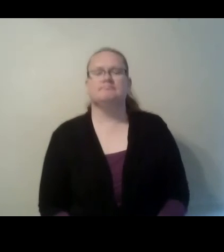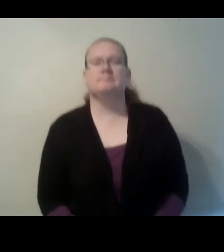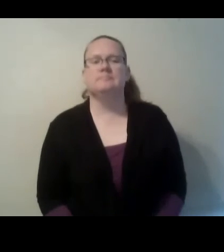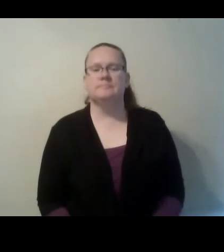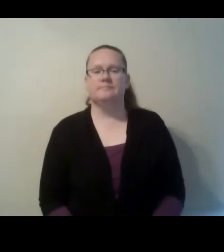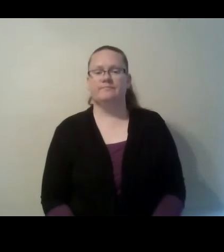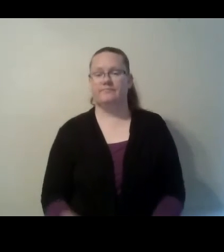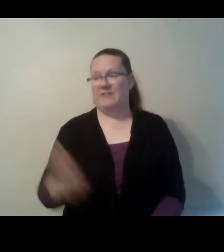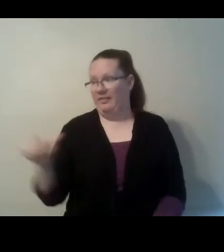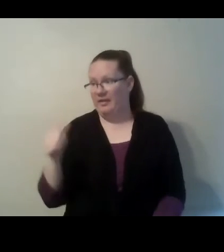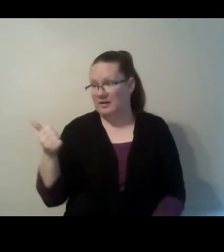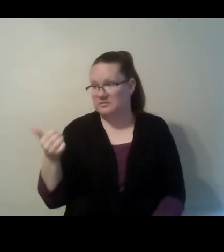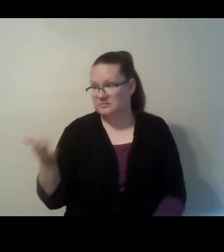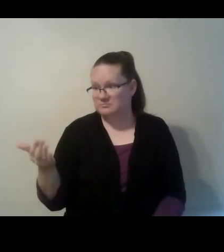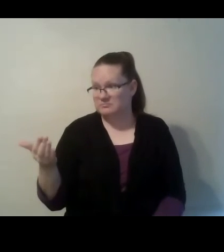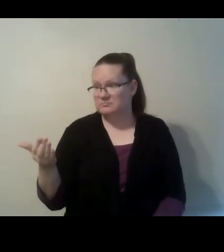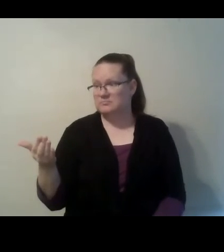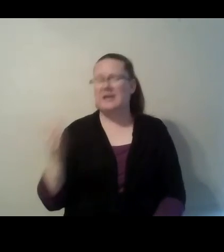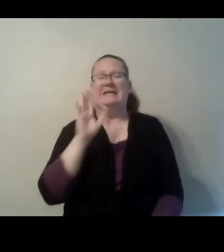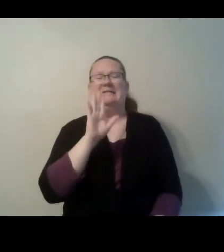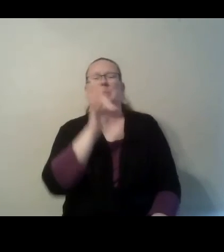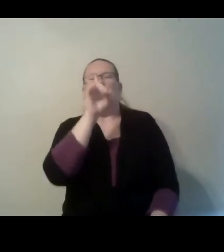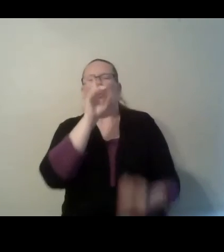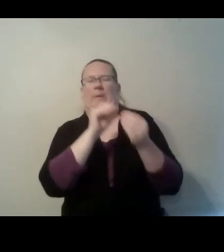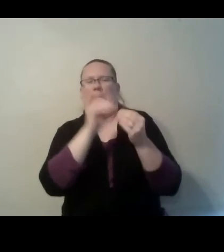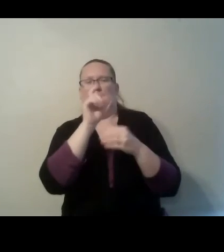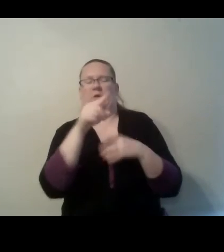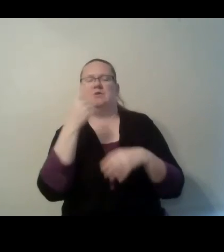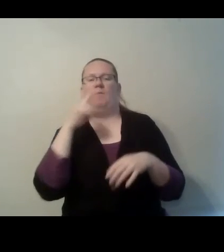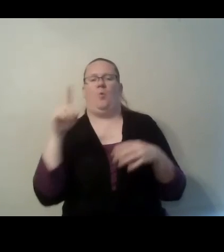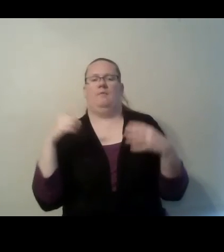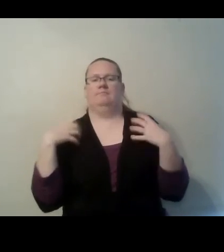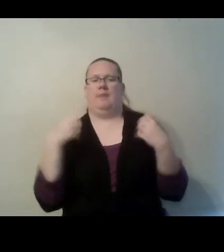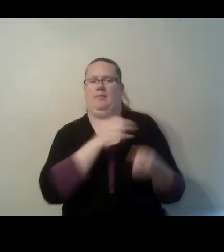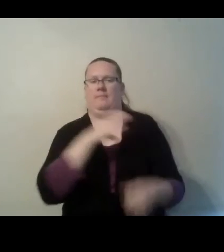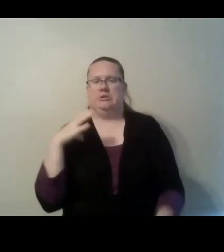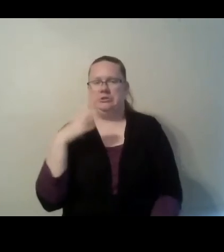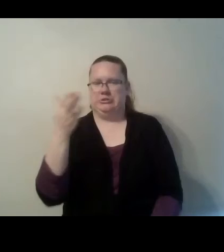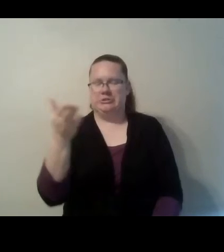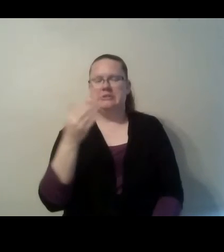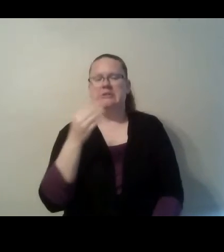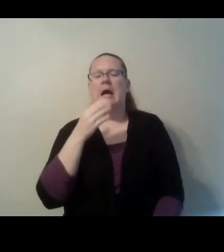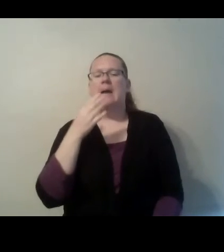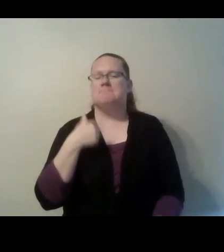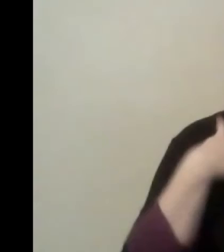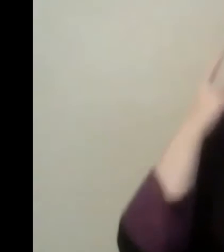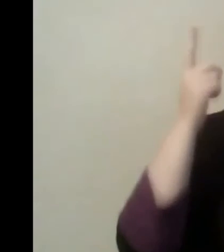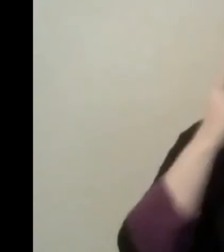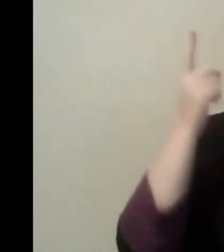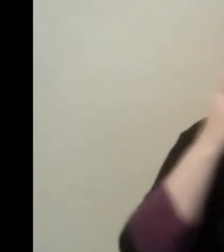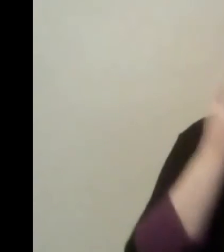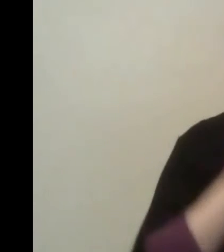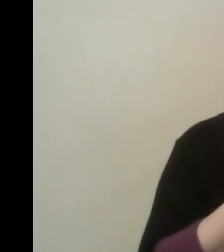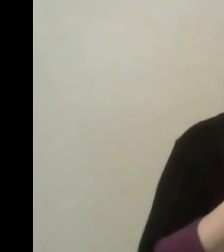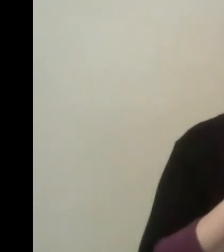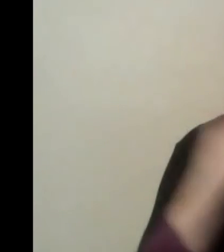Anything else, Andrew? One question for the commissioner, if I could. I'm wondering, it's been a few days